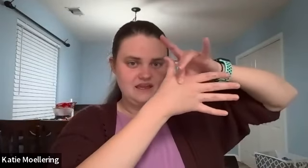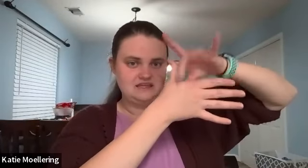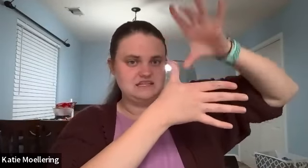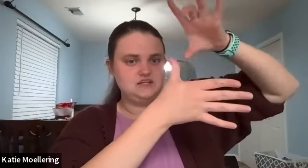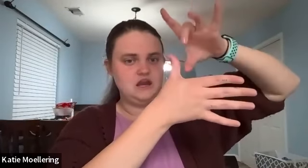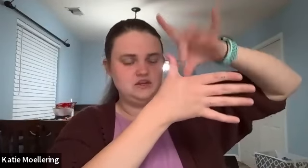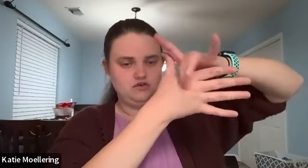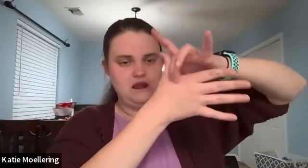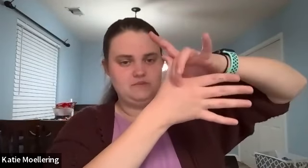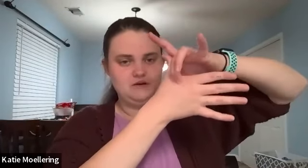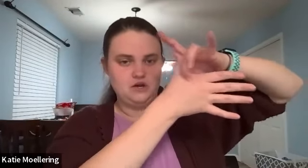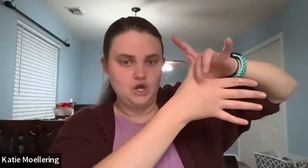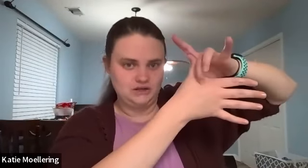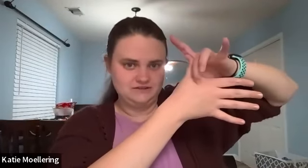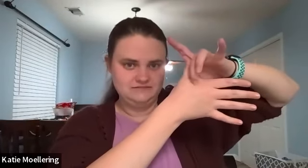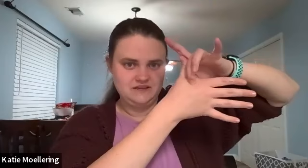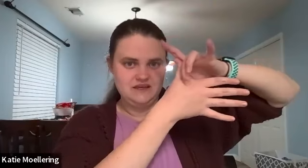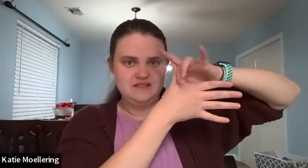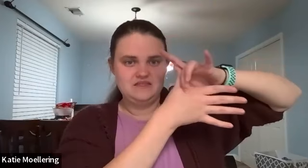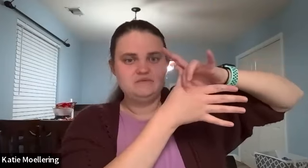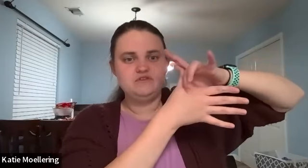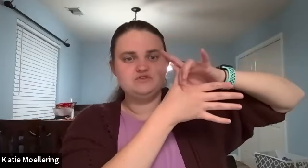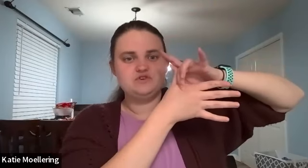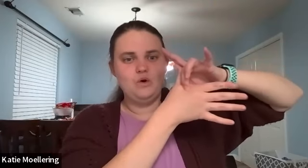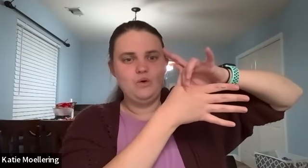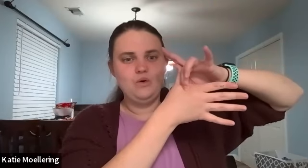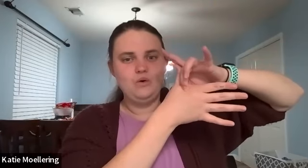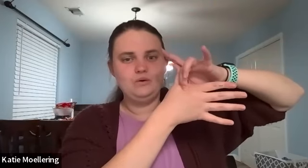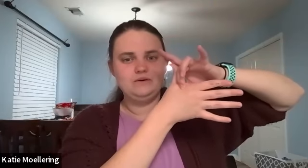And it's like you're grabbing it on a hook. Think about those old